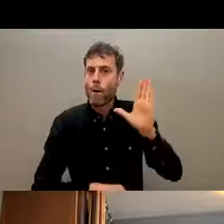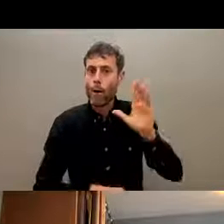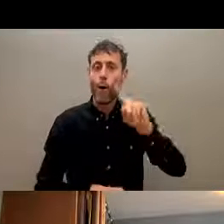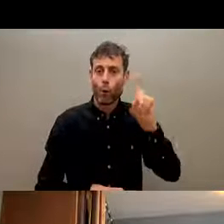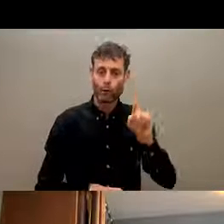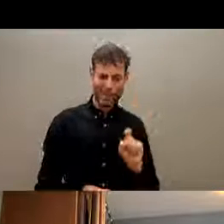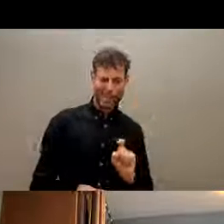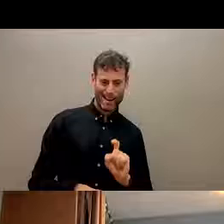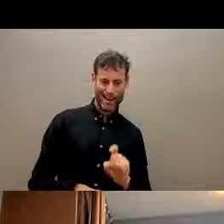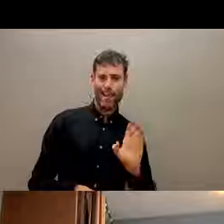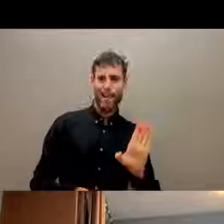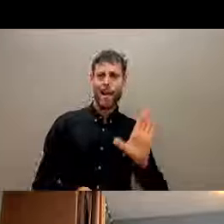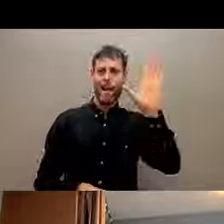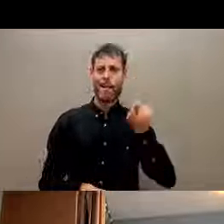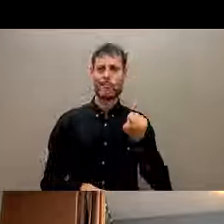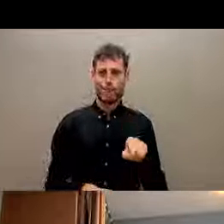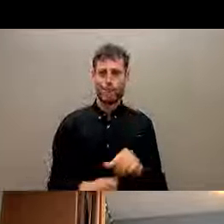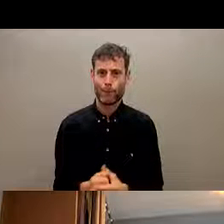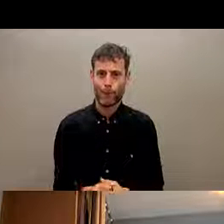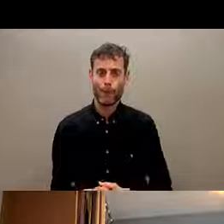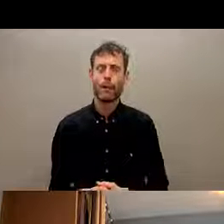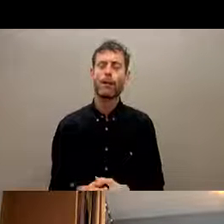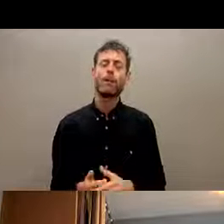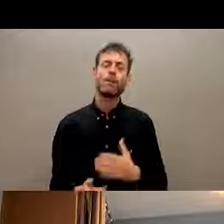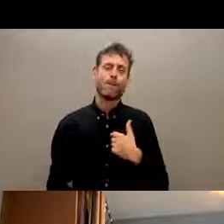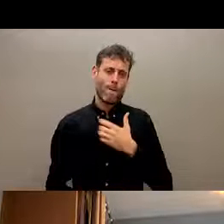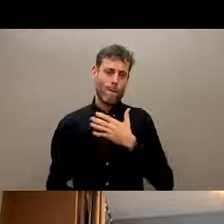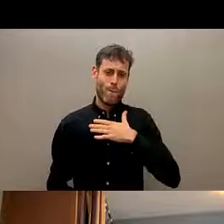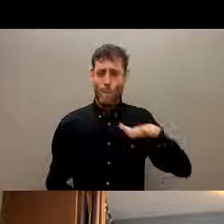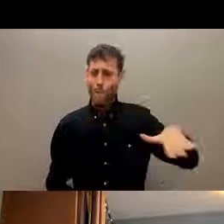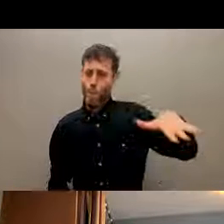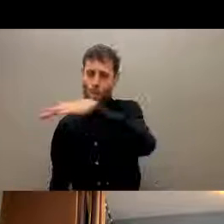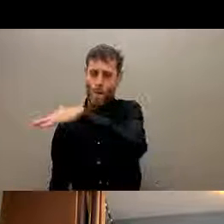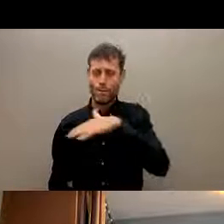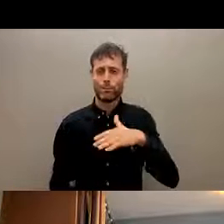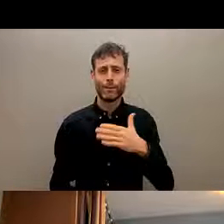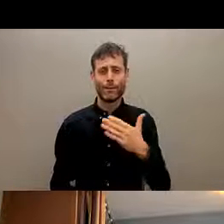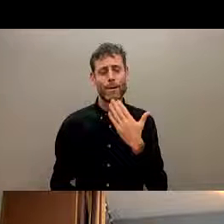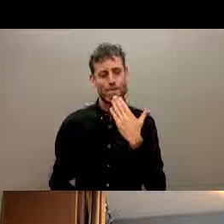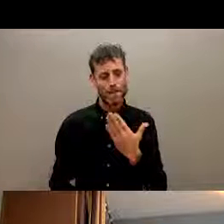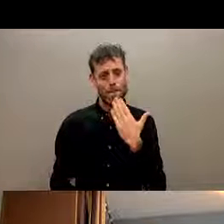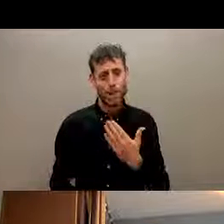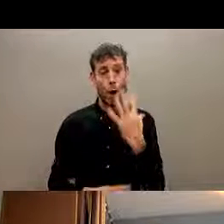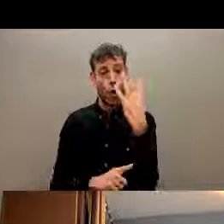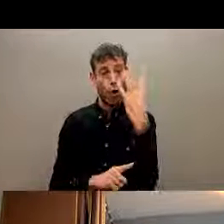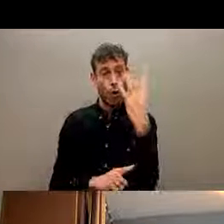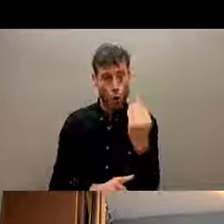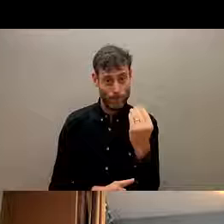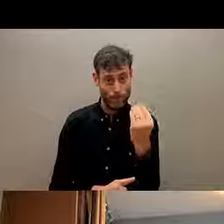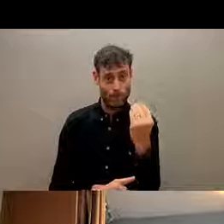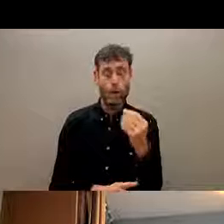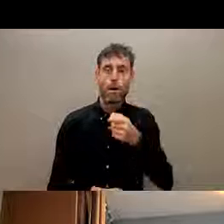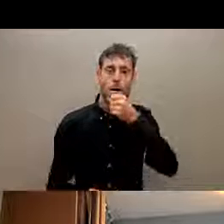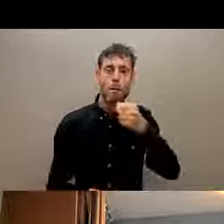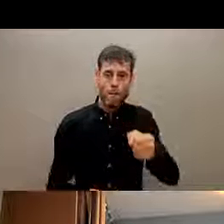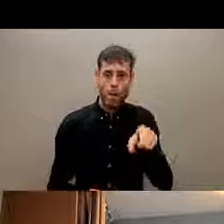ask everybody to keep yourselves muted and to keep your cameras turned off. This helps with this spotlighting system that we have at the moment